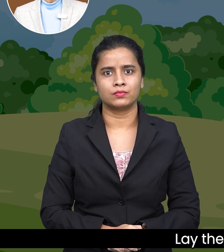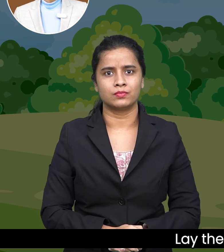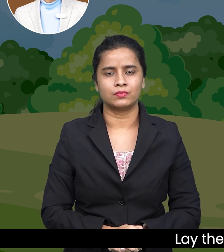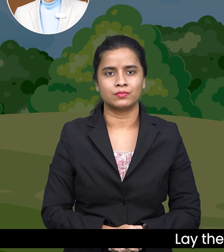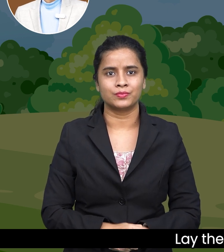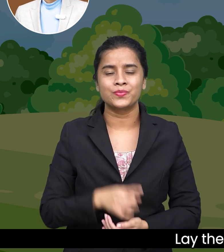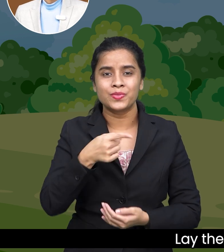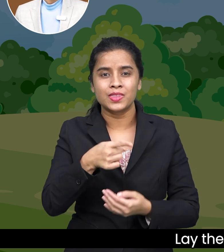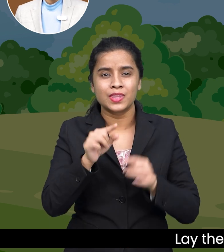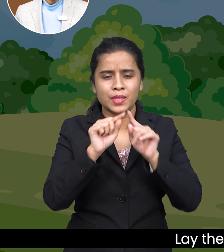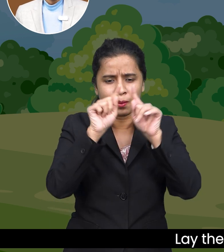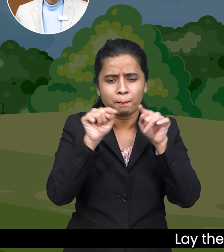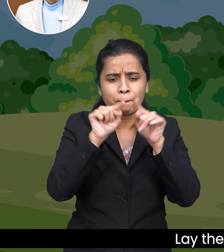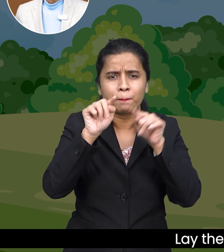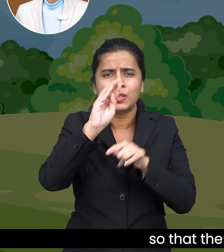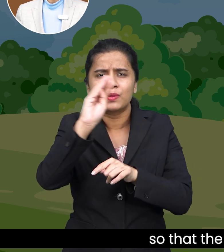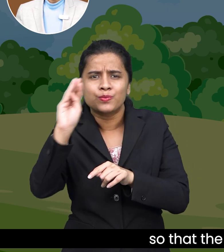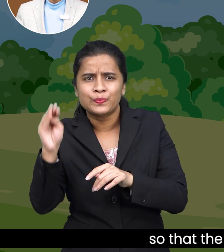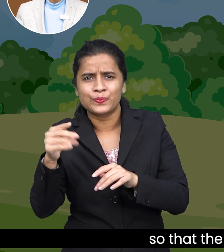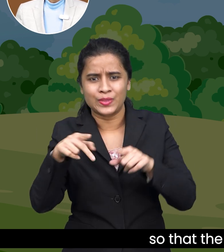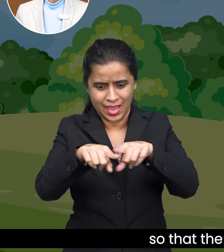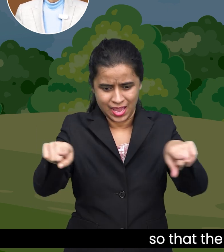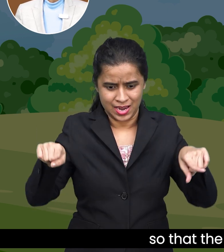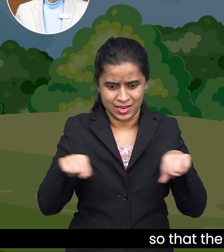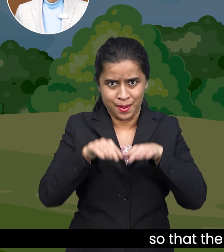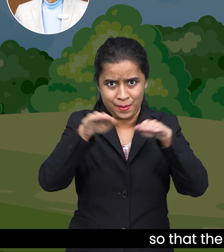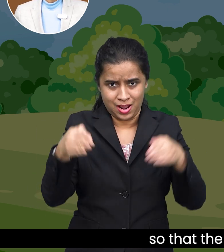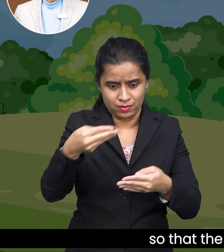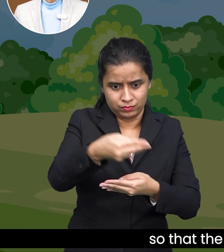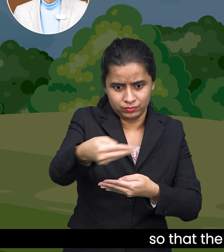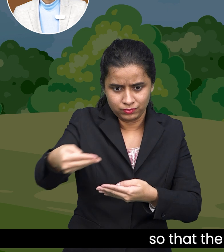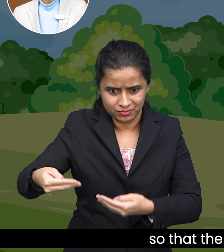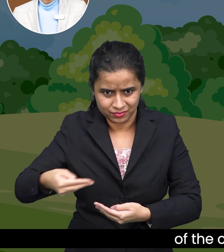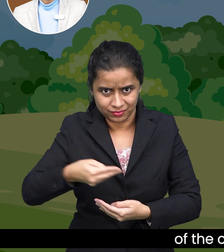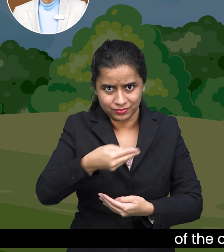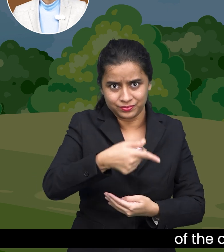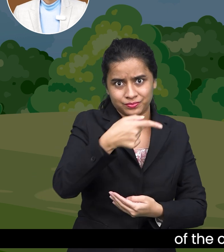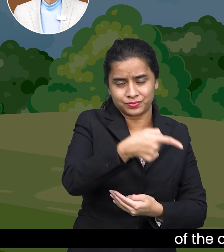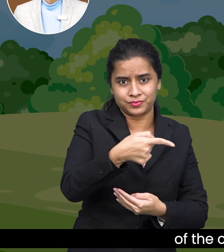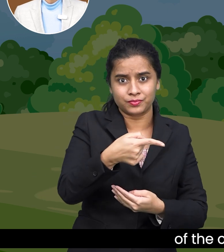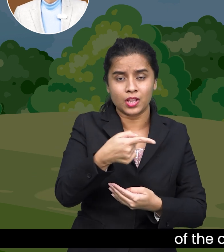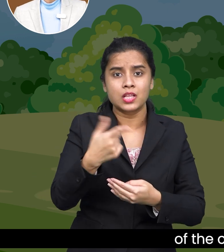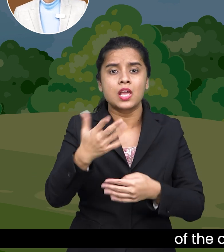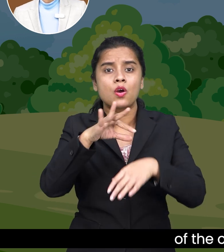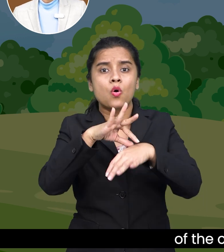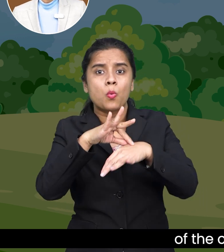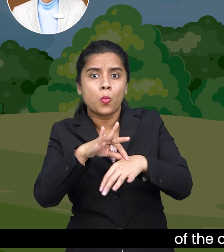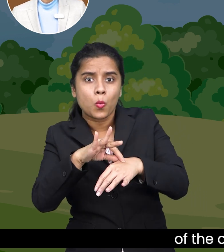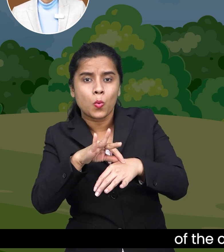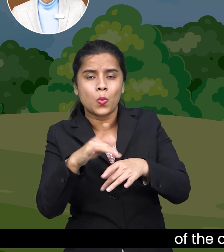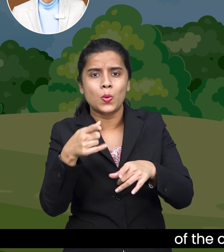Lay these pieces on the table so that the pieces acquire the shape of the original piece of